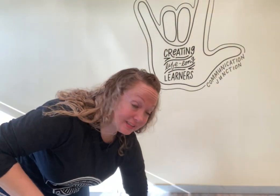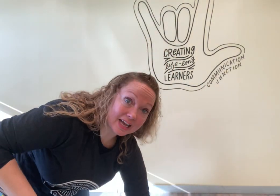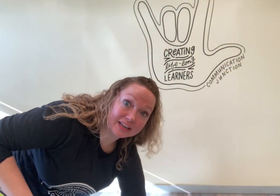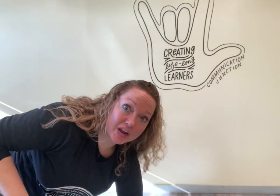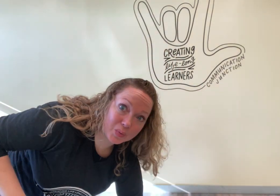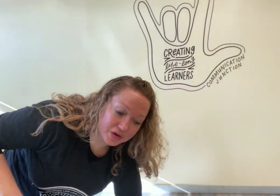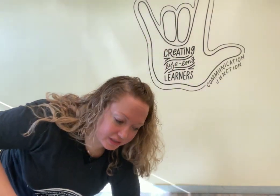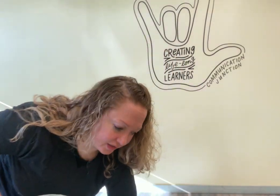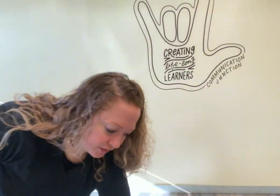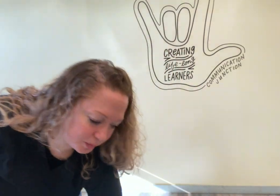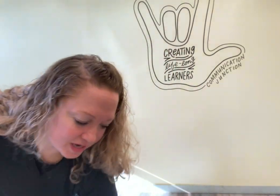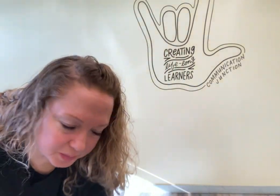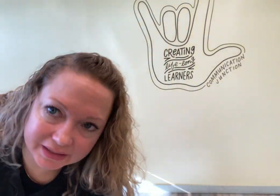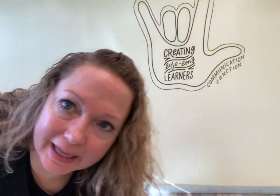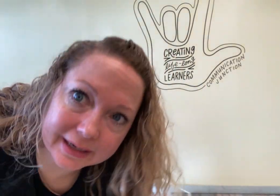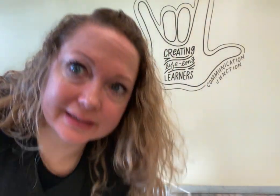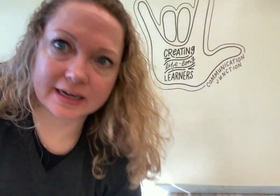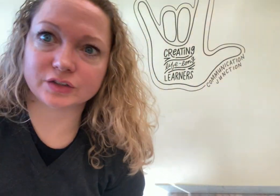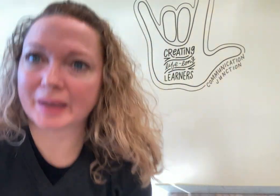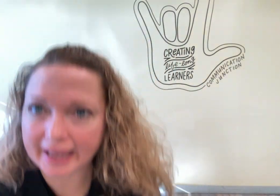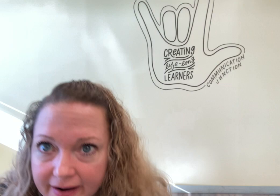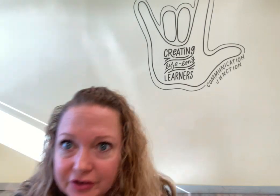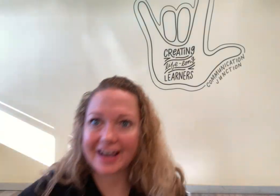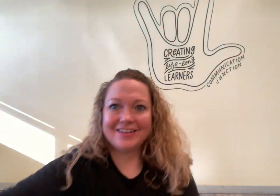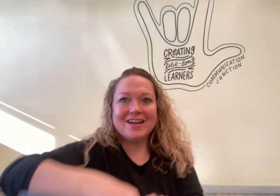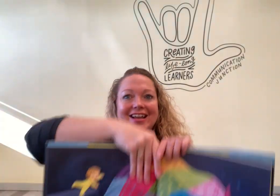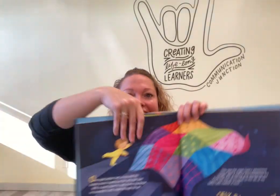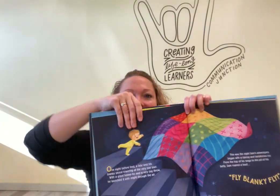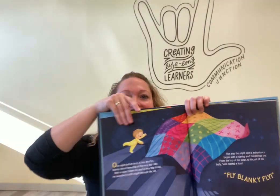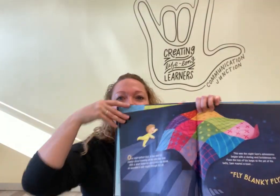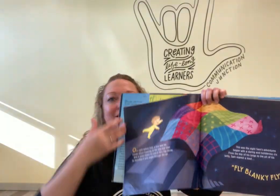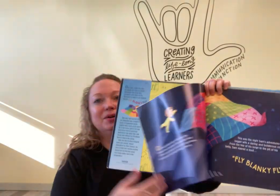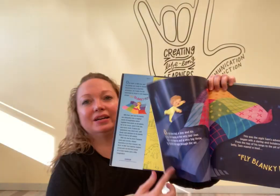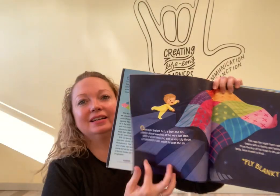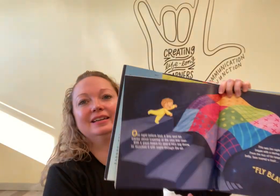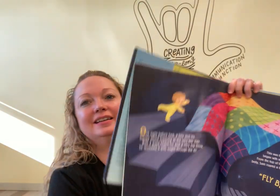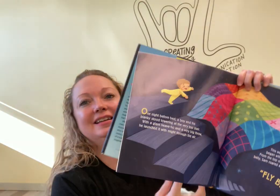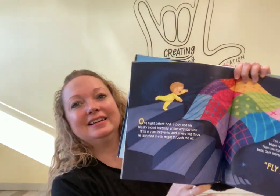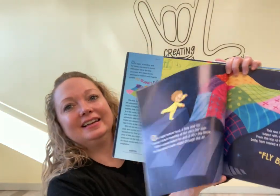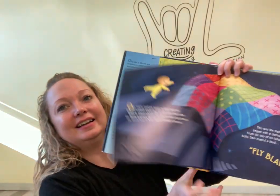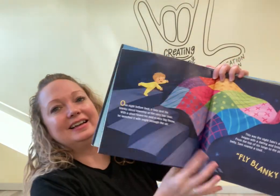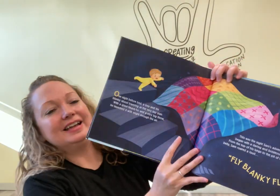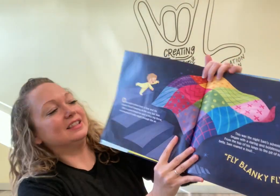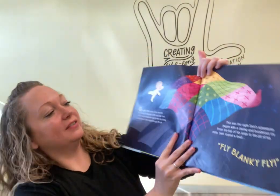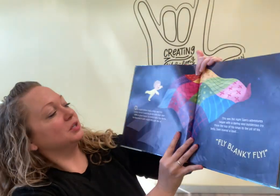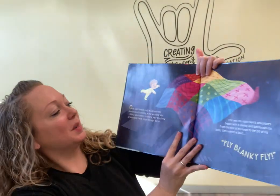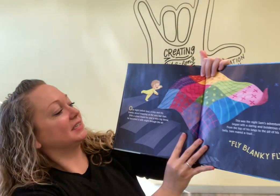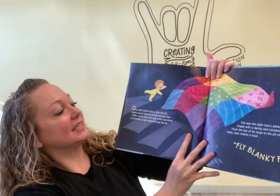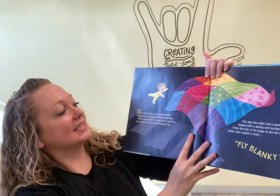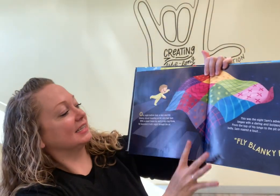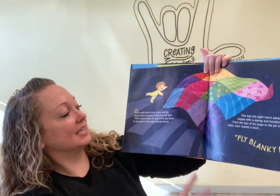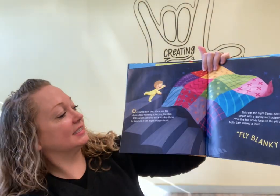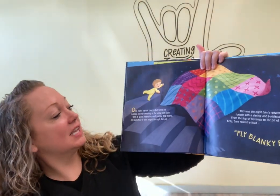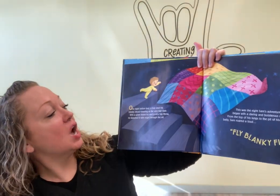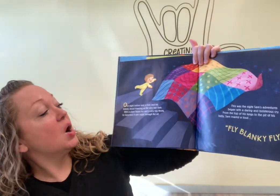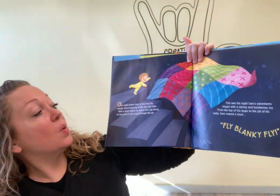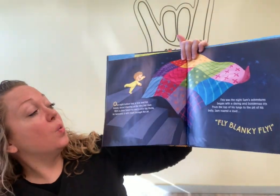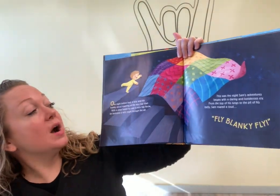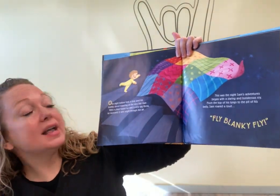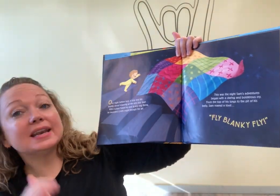lot of words on the first page, but then it's not so bad after that. Okay, so here's the book. And the first page says like this. One